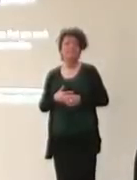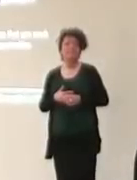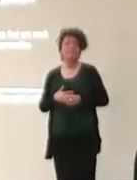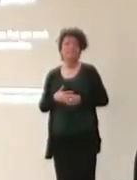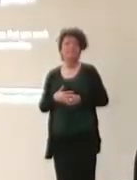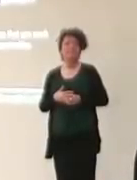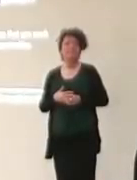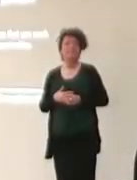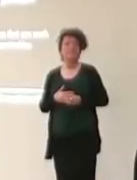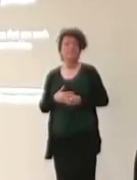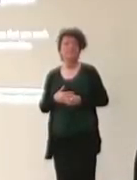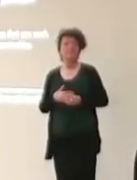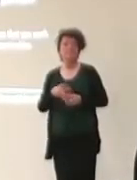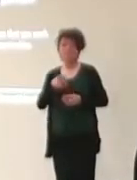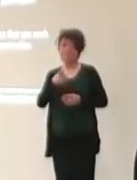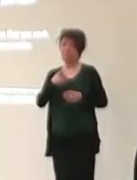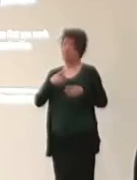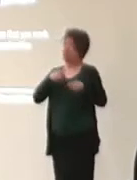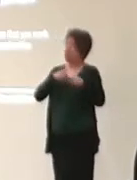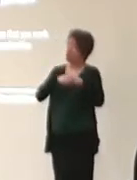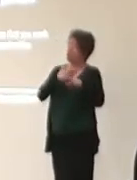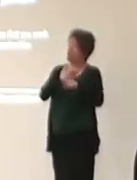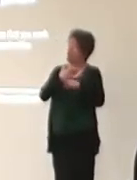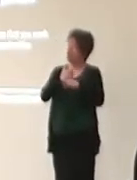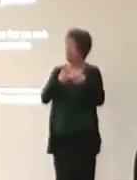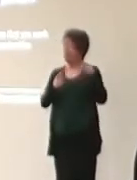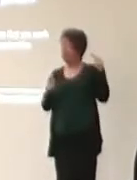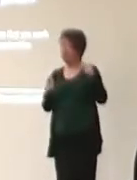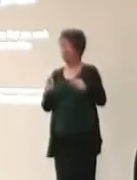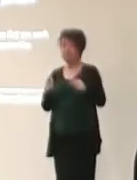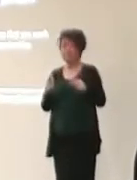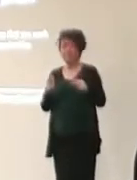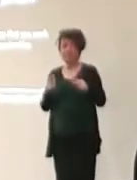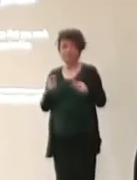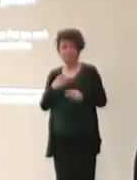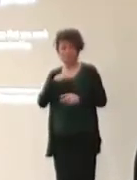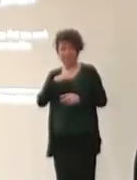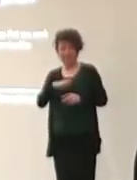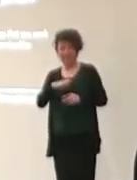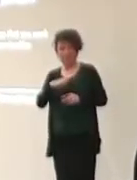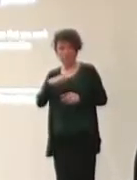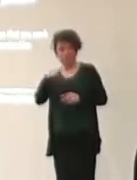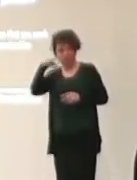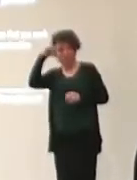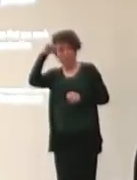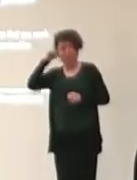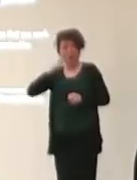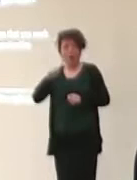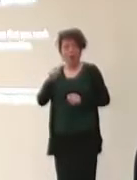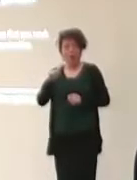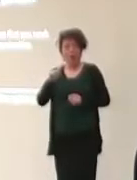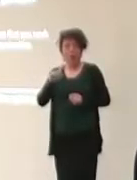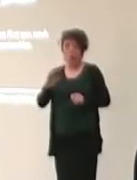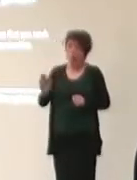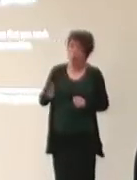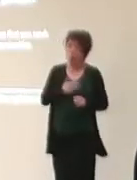I think coming from a youth work perspective, I think the first thing you need to do is realise that not every young